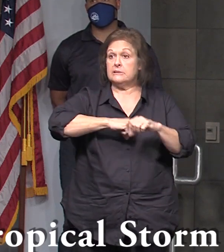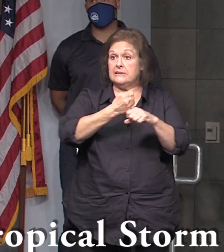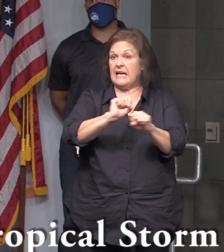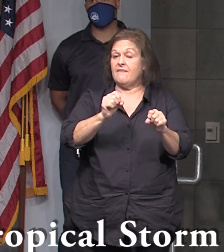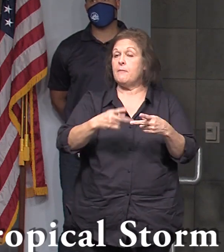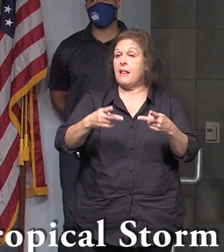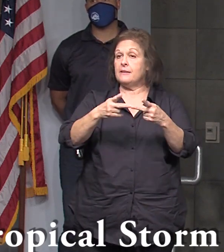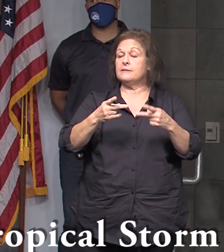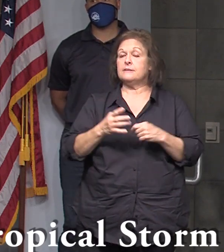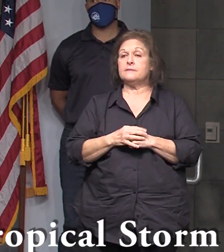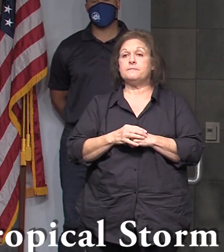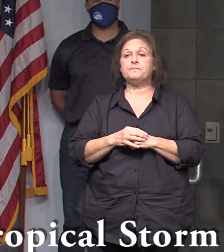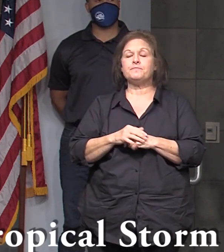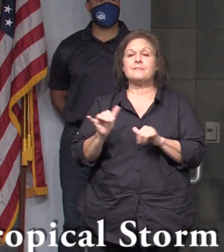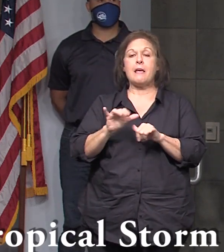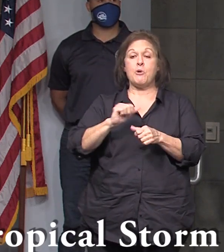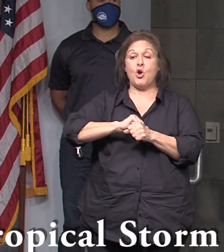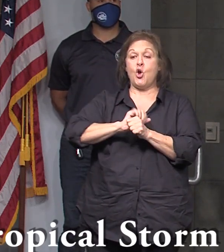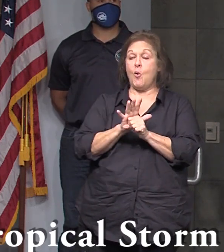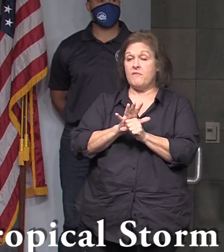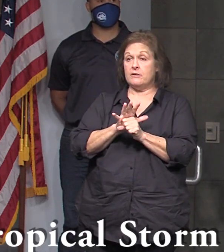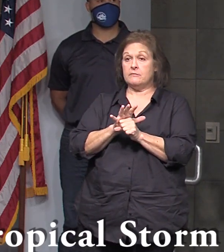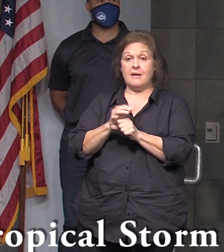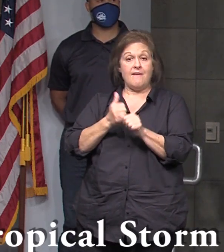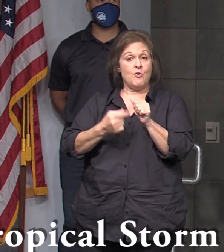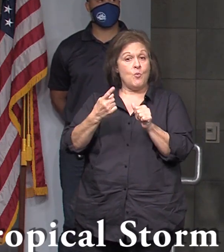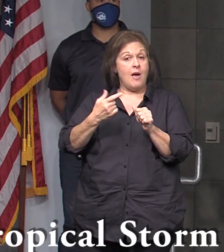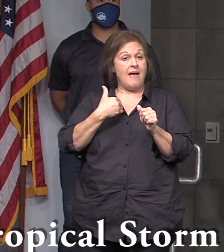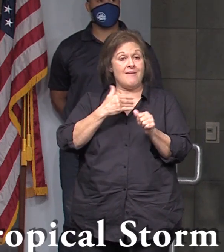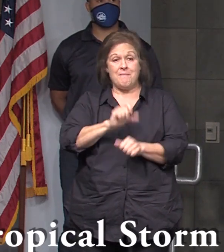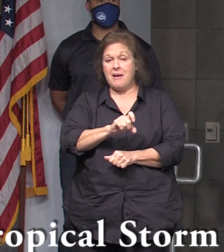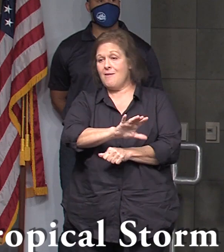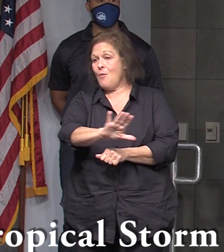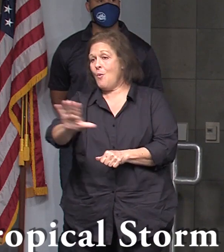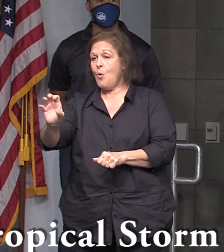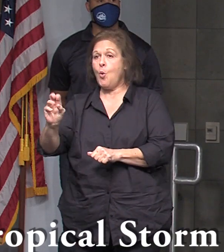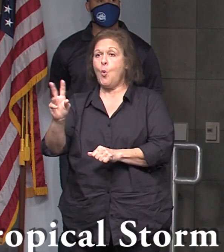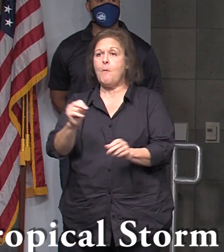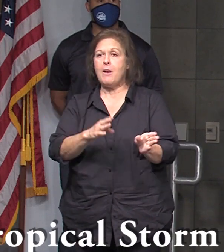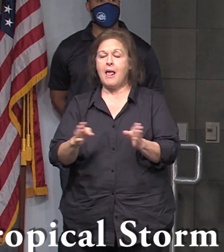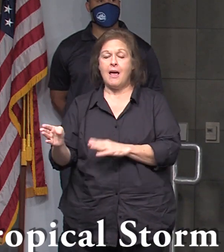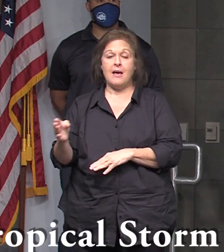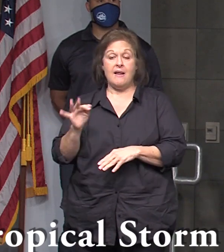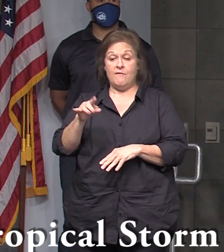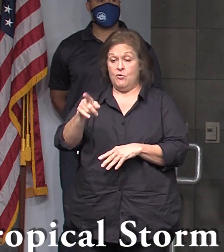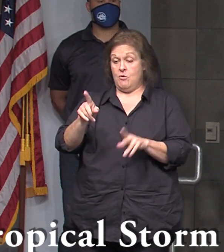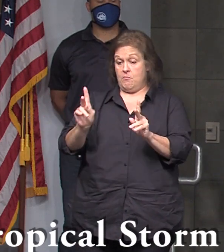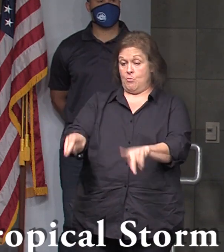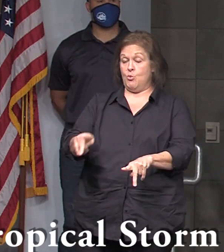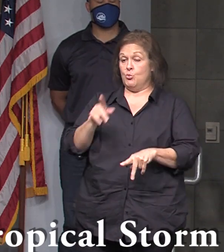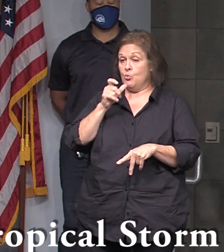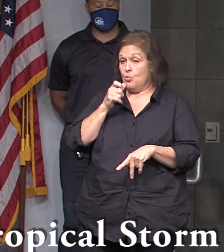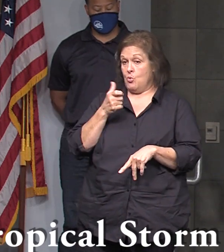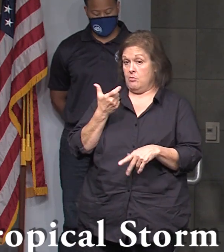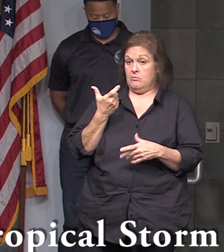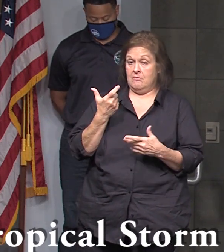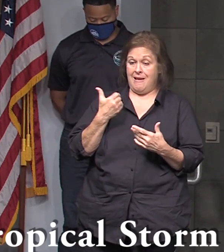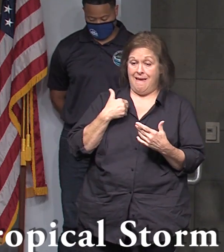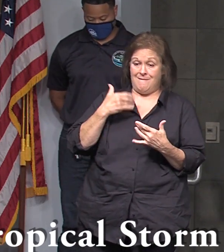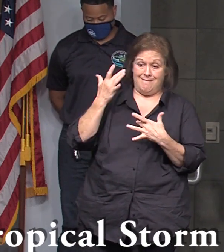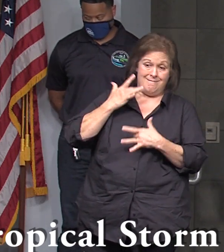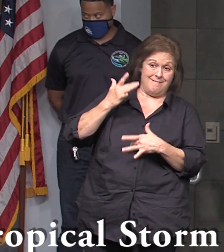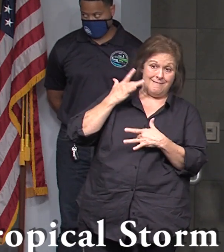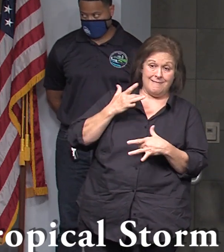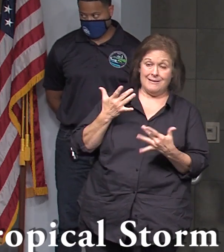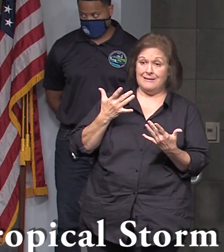system. This is similar to COVID. You know, everybody has to have their own individual plan. If you're someone who has more health